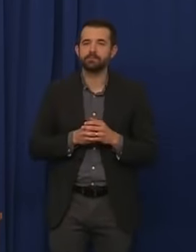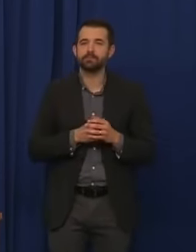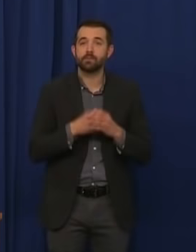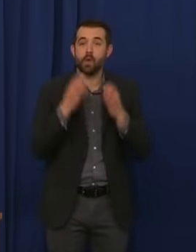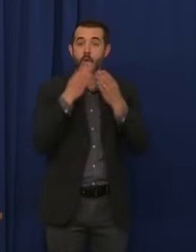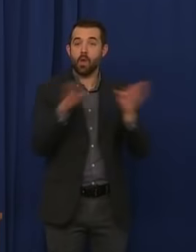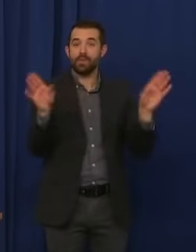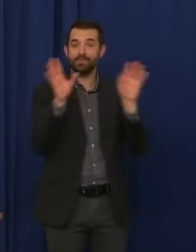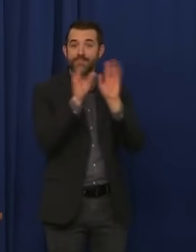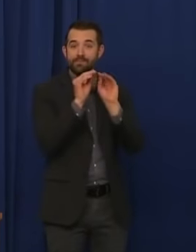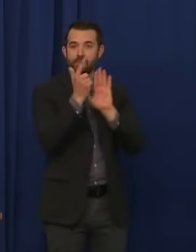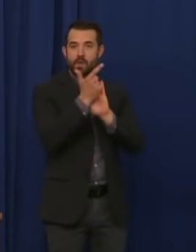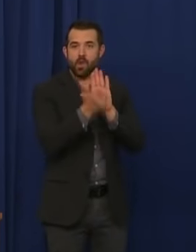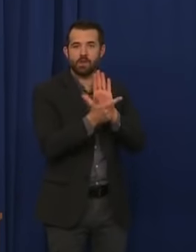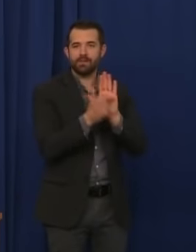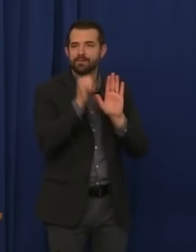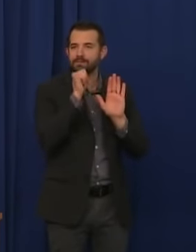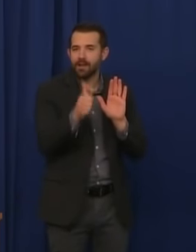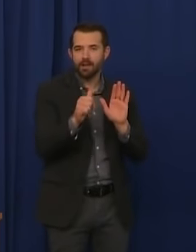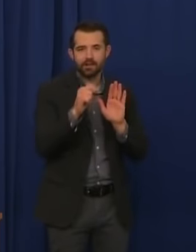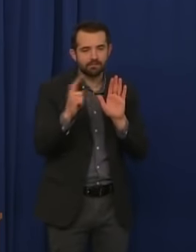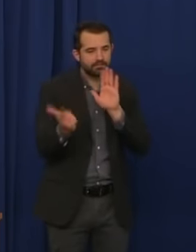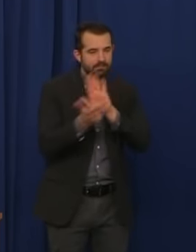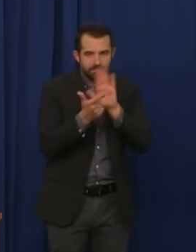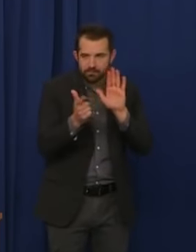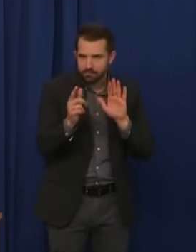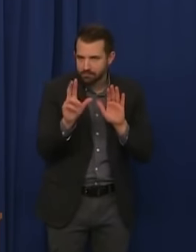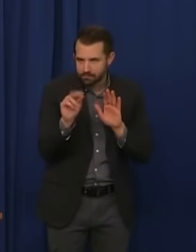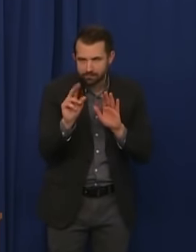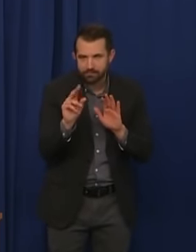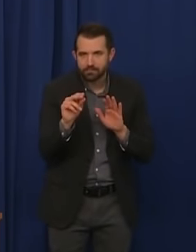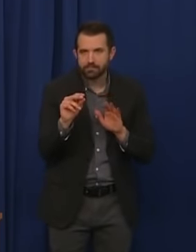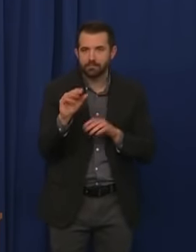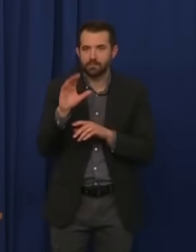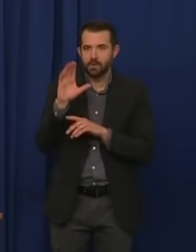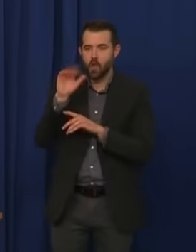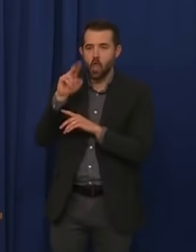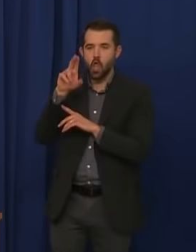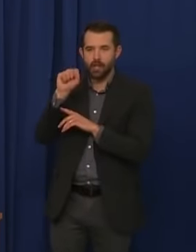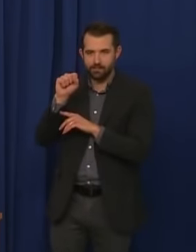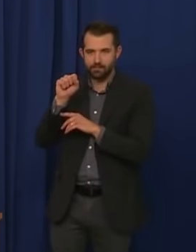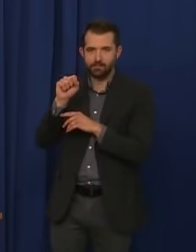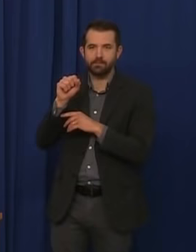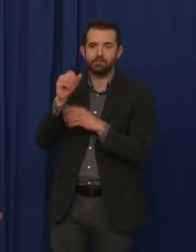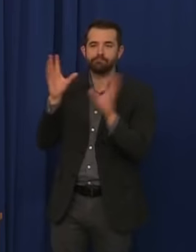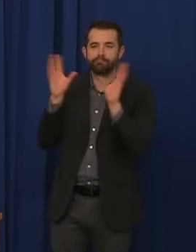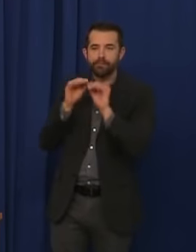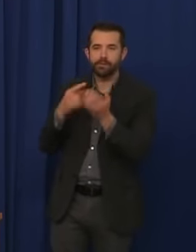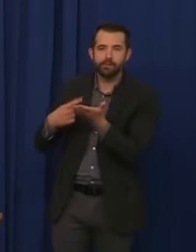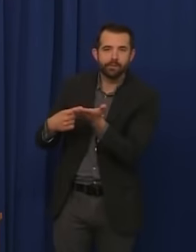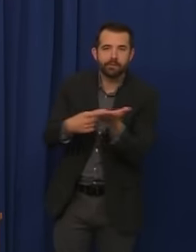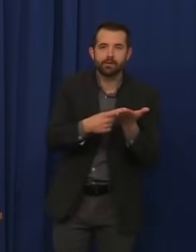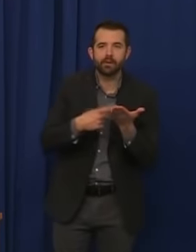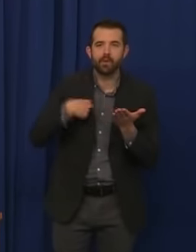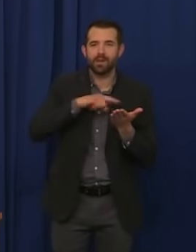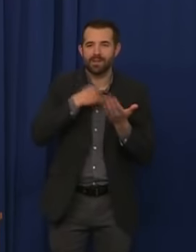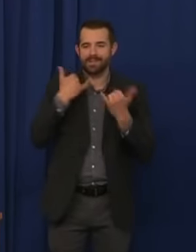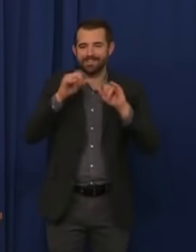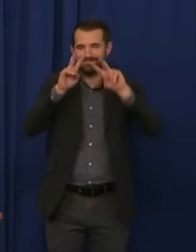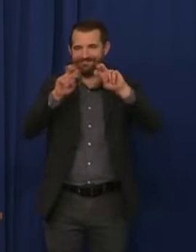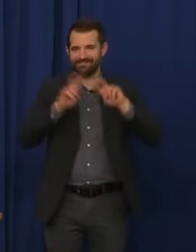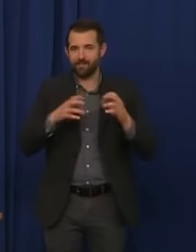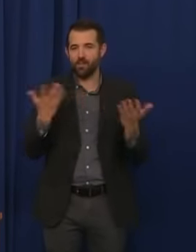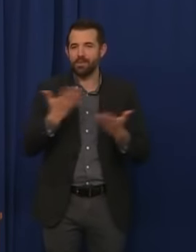briefings such as we conducted, frankly. What we are doing is looking at the best ways to communicate as much information